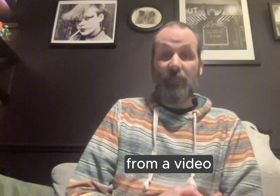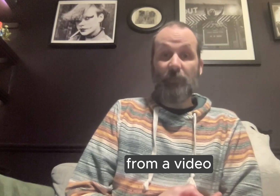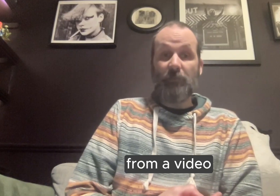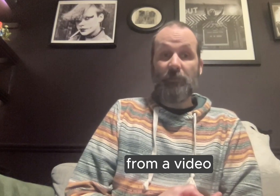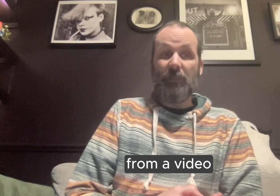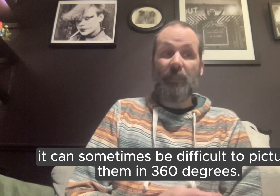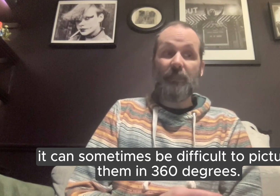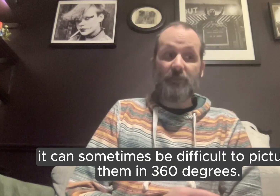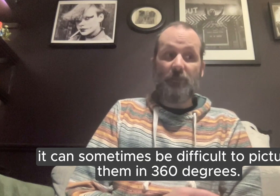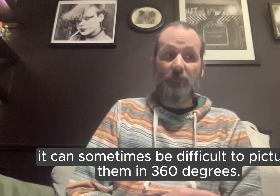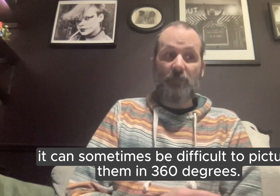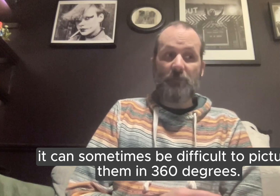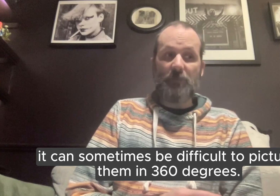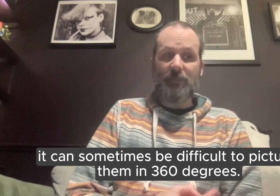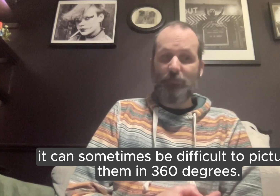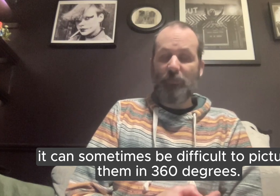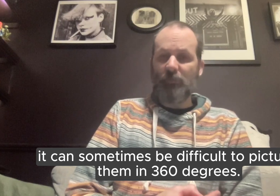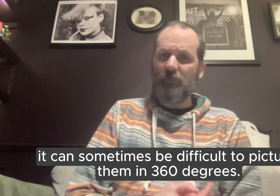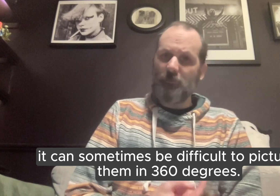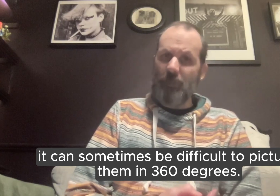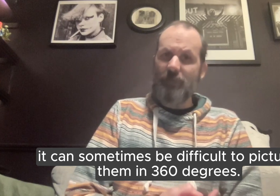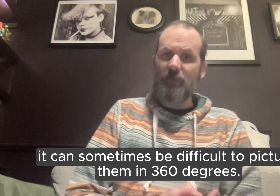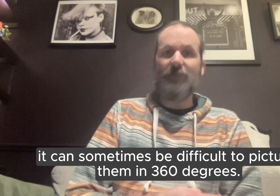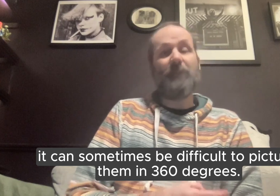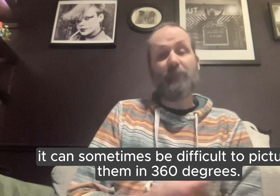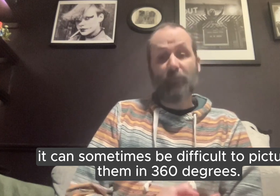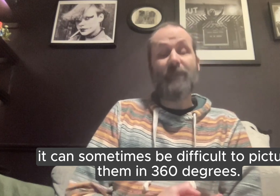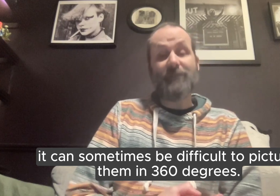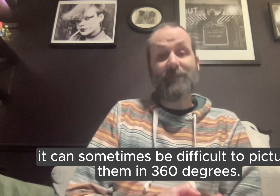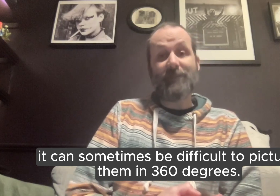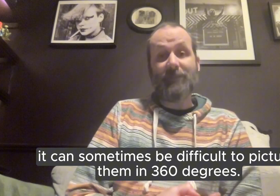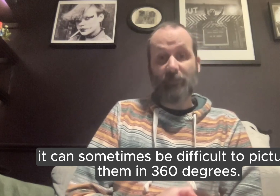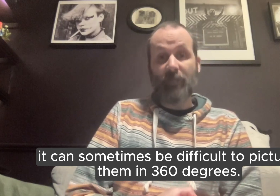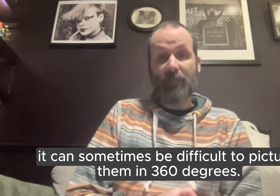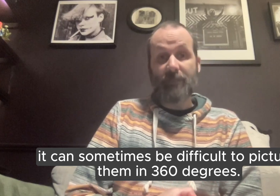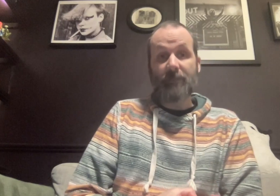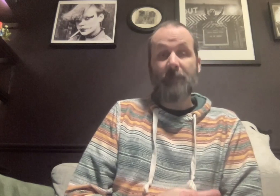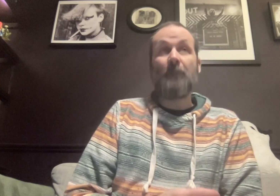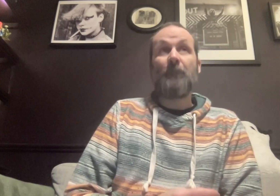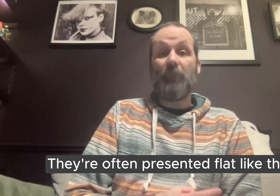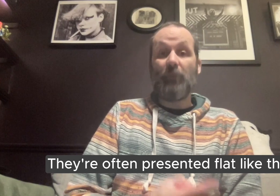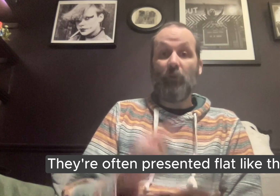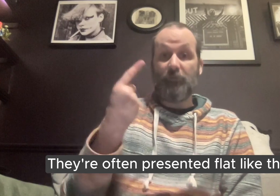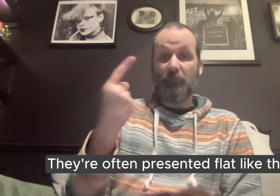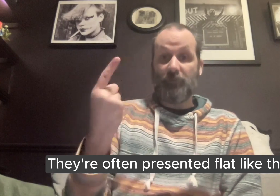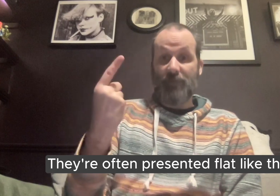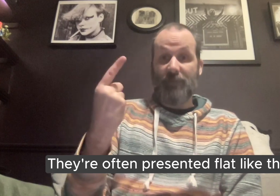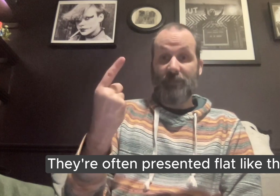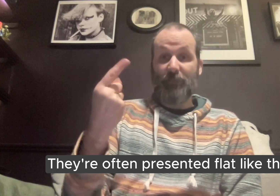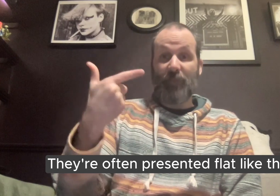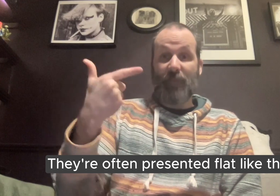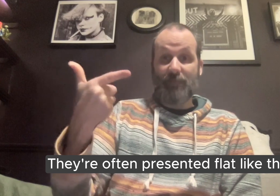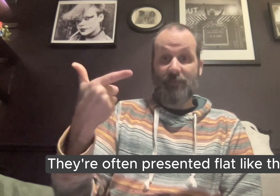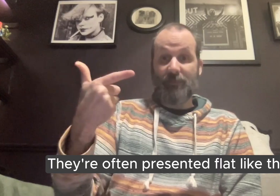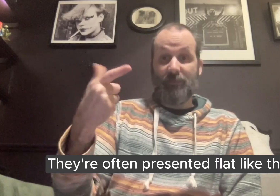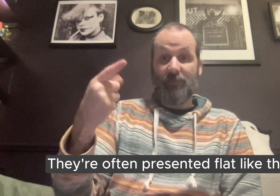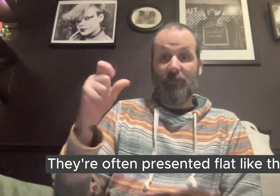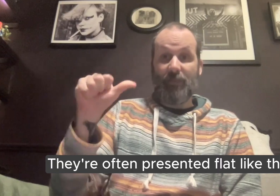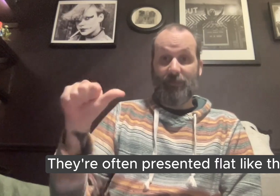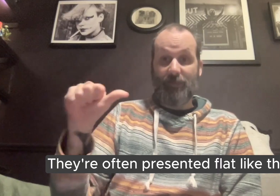video, it can sometimes be difficult to picture them in 360 degrees. They're often presented flat, like